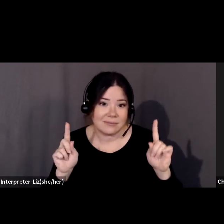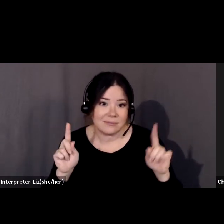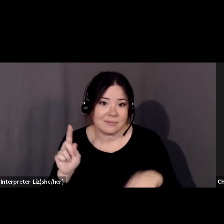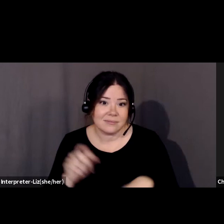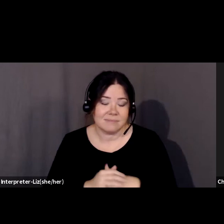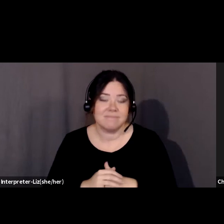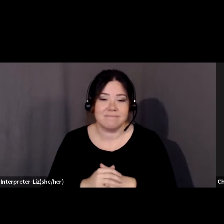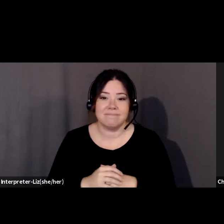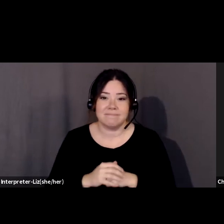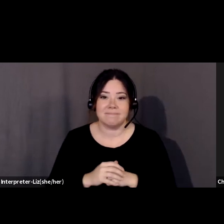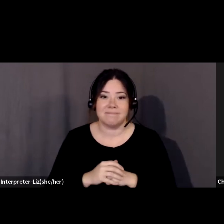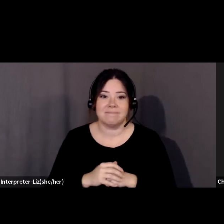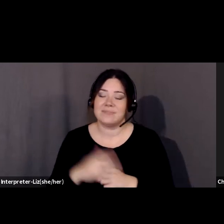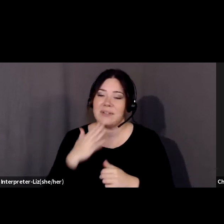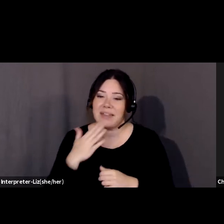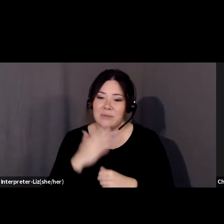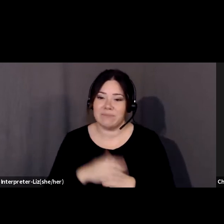with us. So thank you.